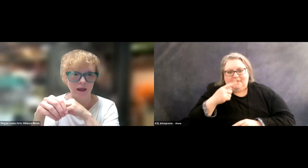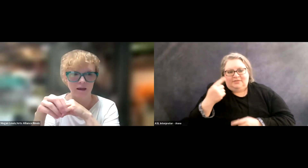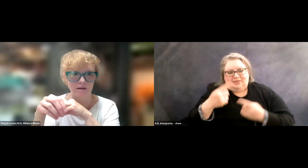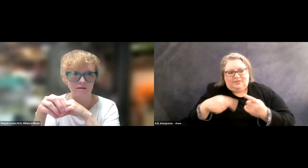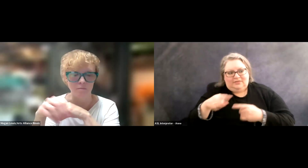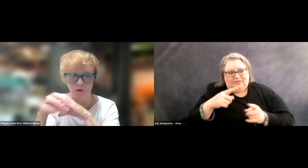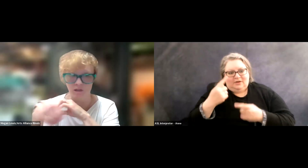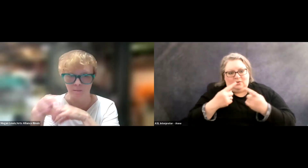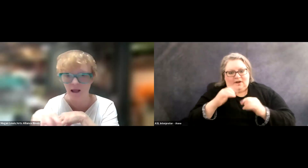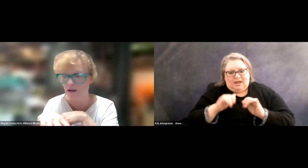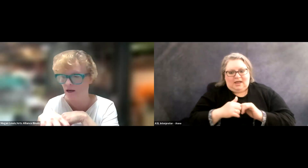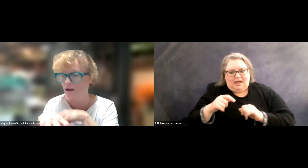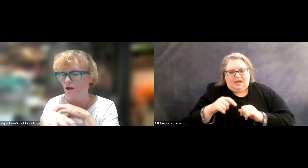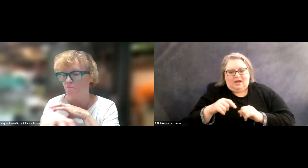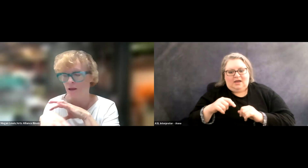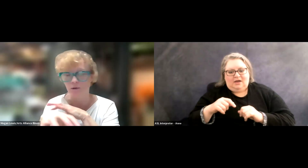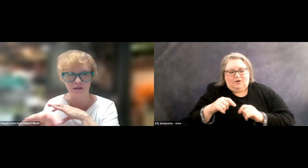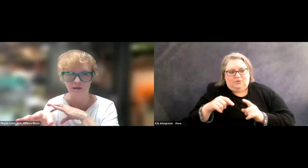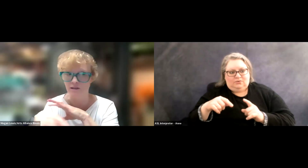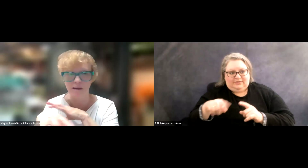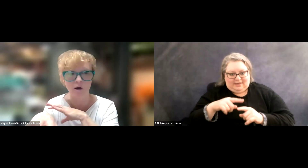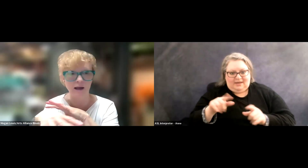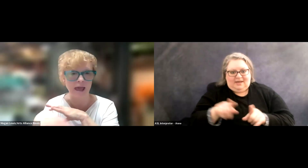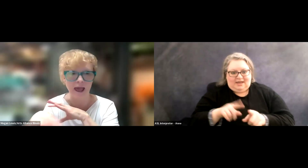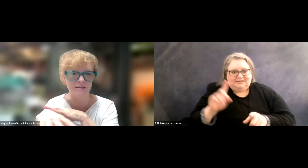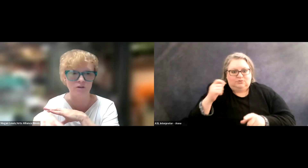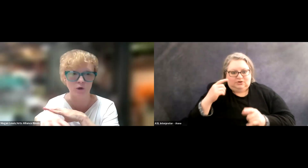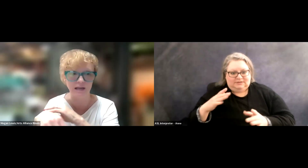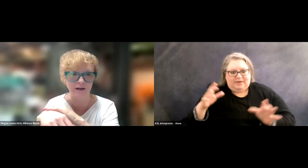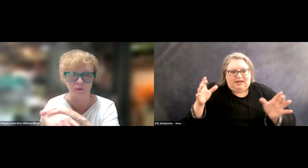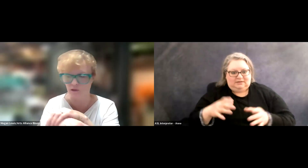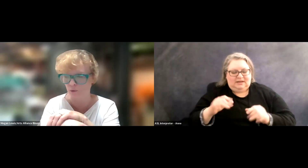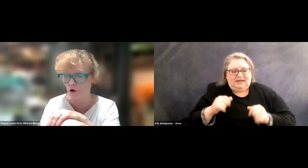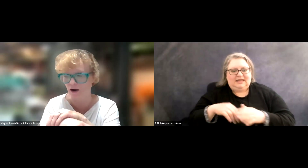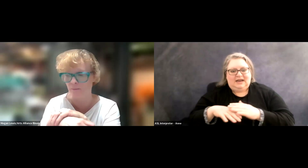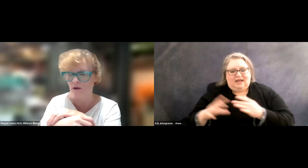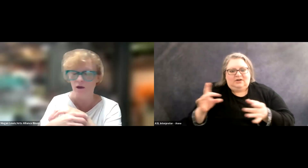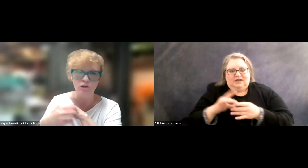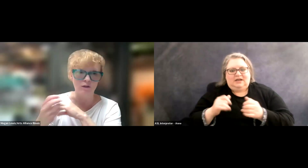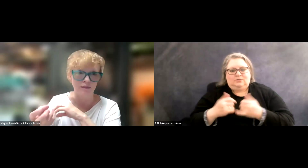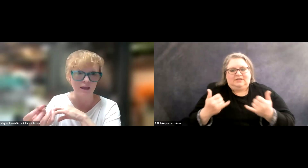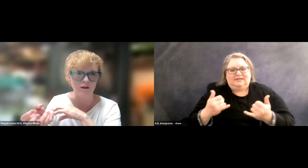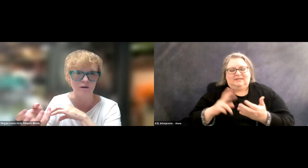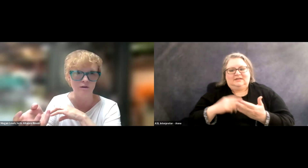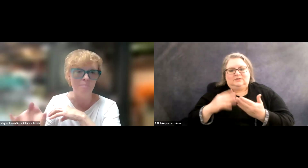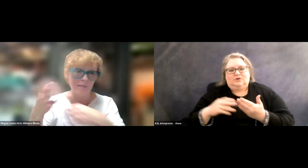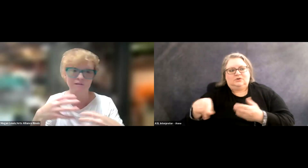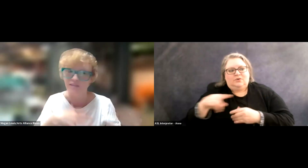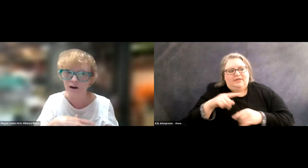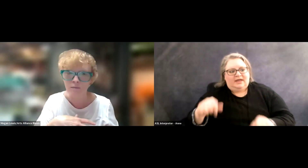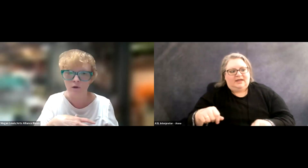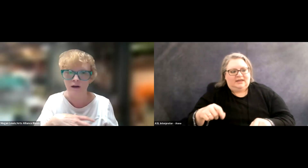can they, as a municipality, be able to somehow access or connect with this program so that they